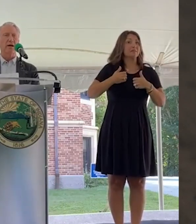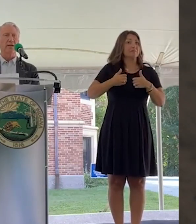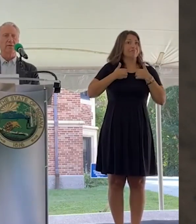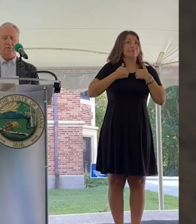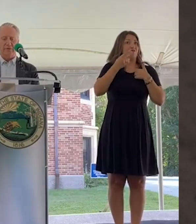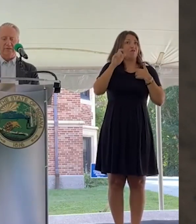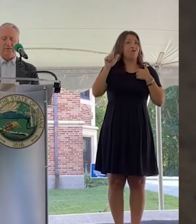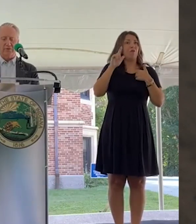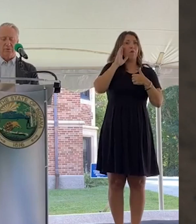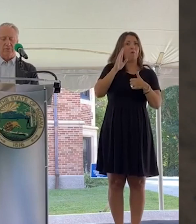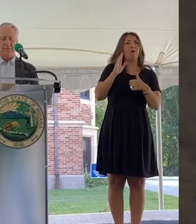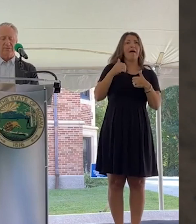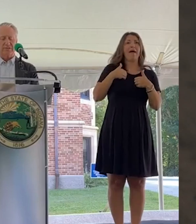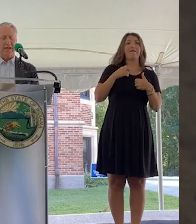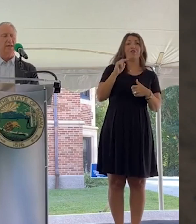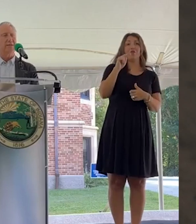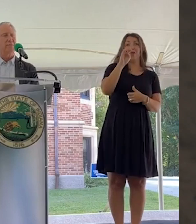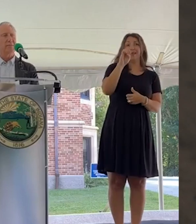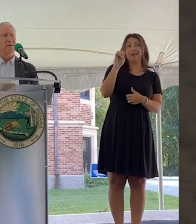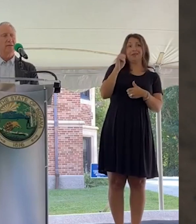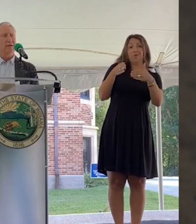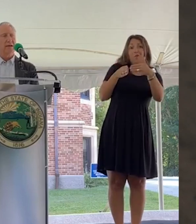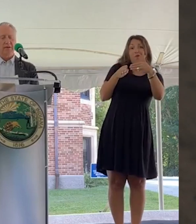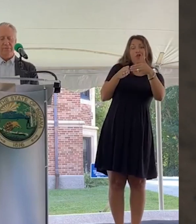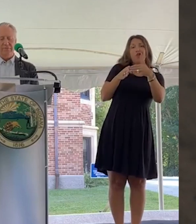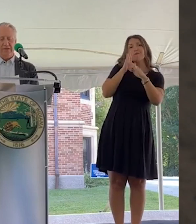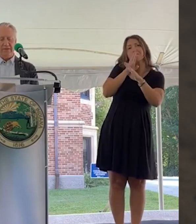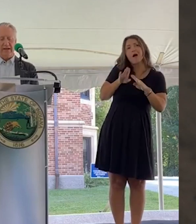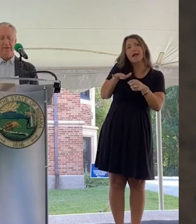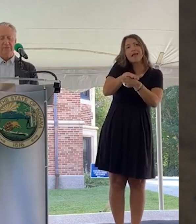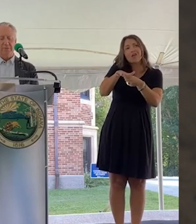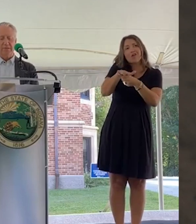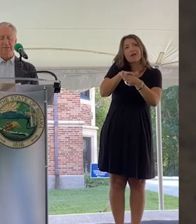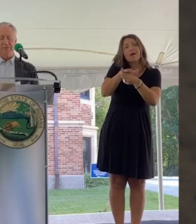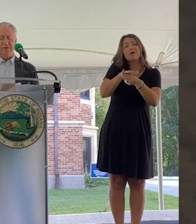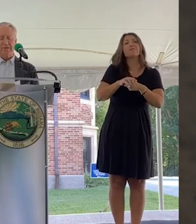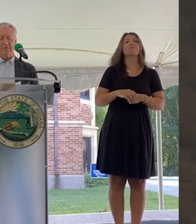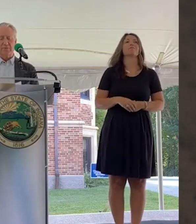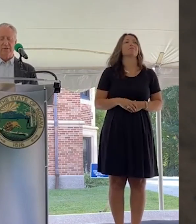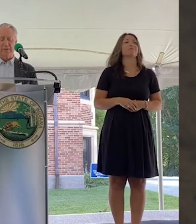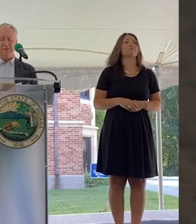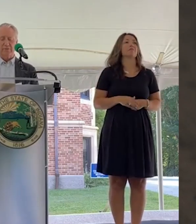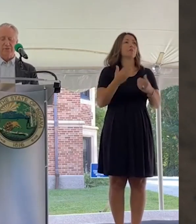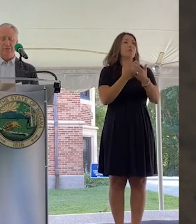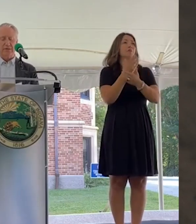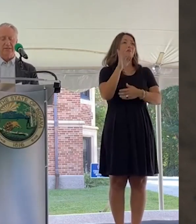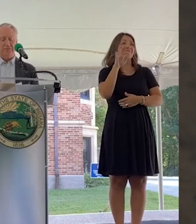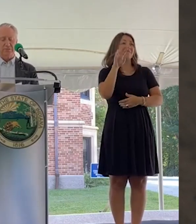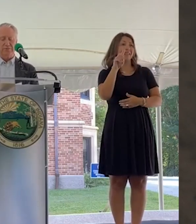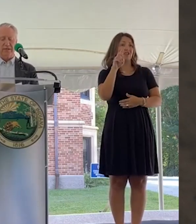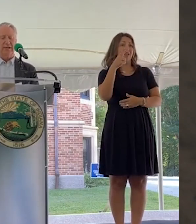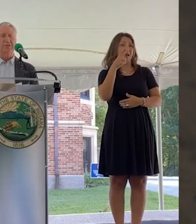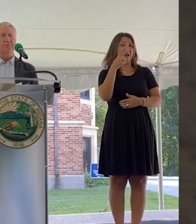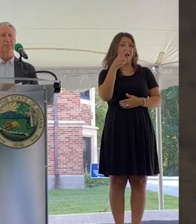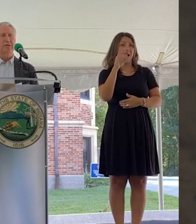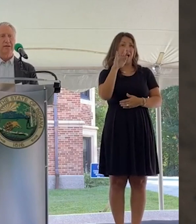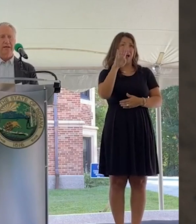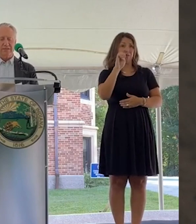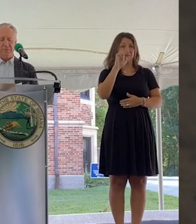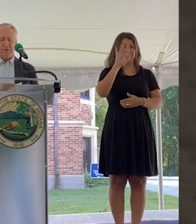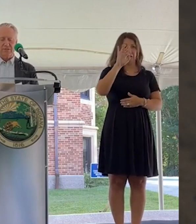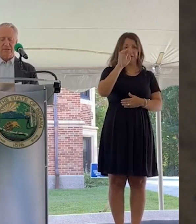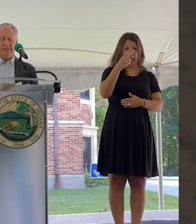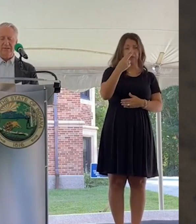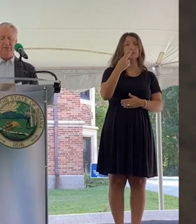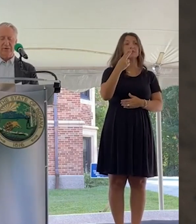in the quiet northeast corner of the site. A new field house will be constructed that will include 2 high school gymnasiums,